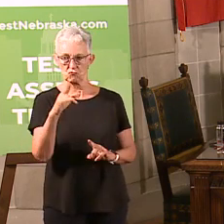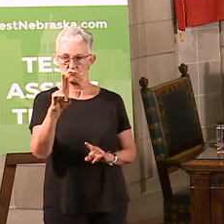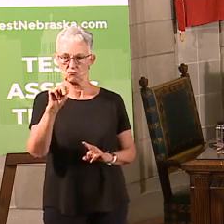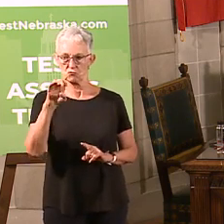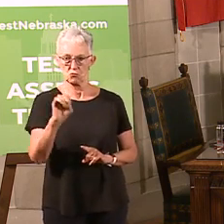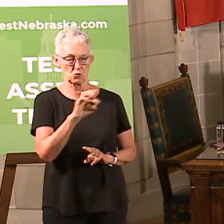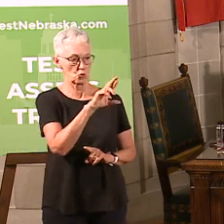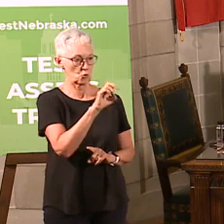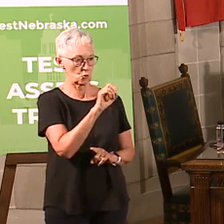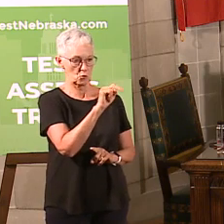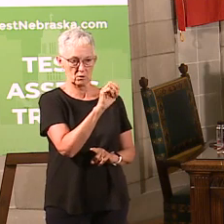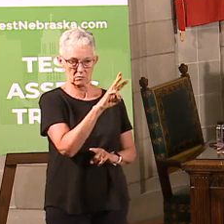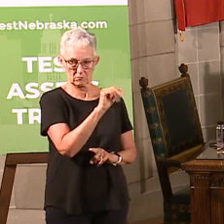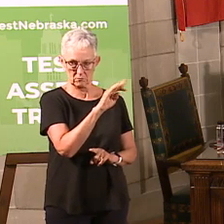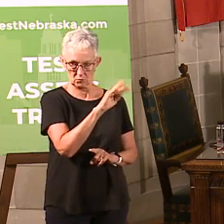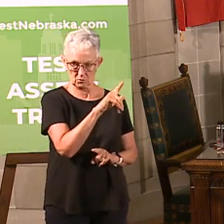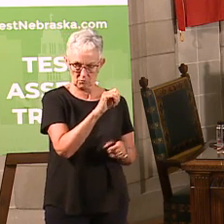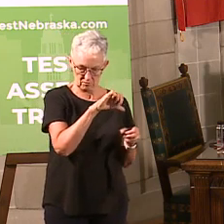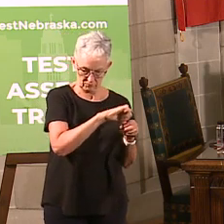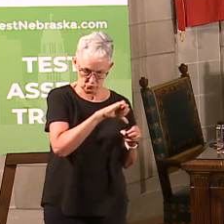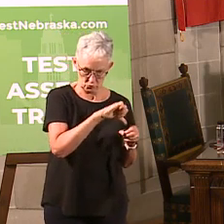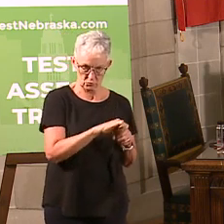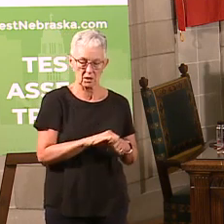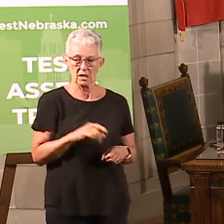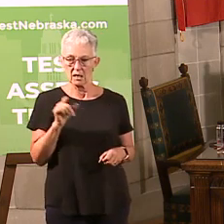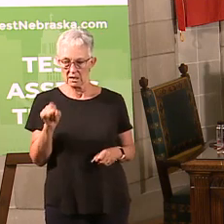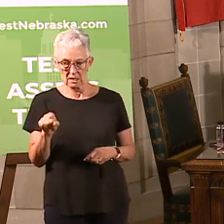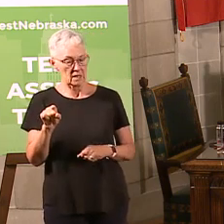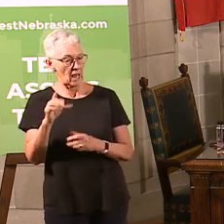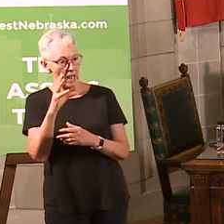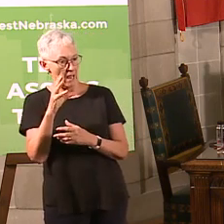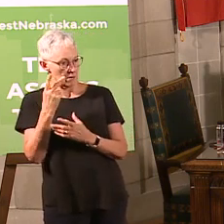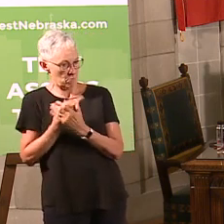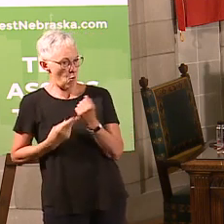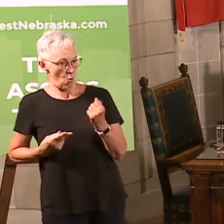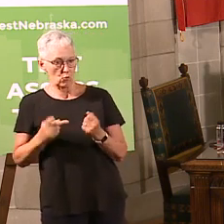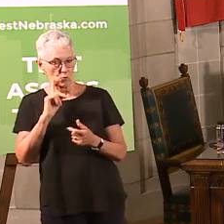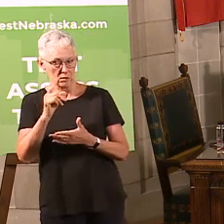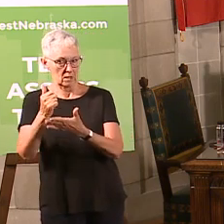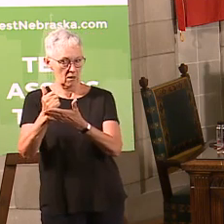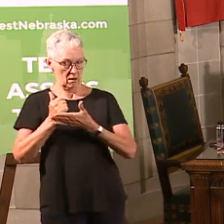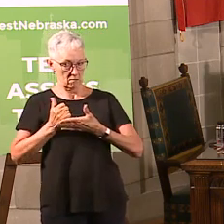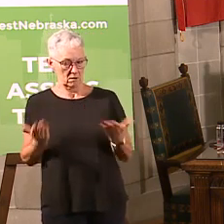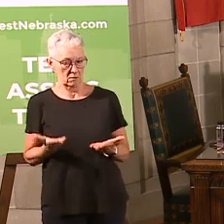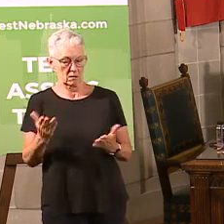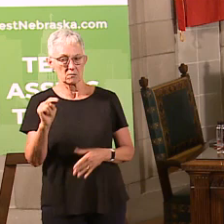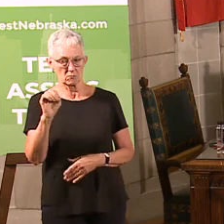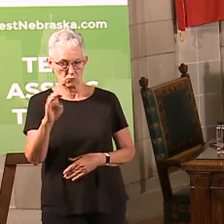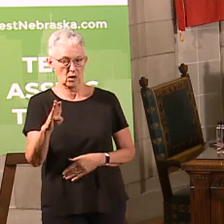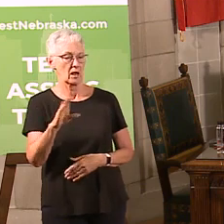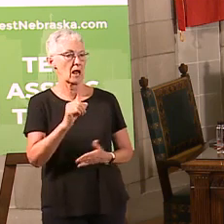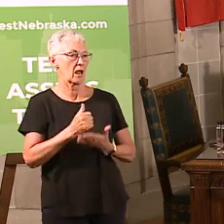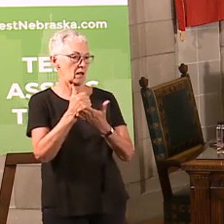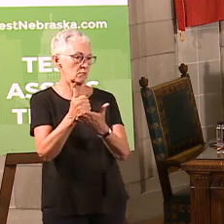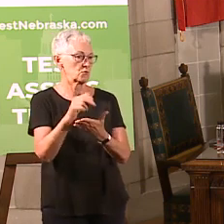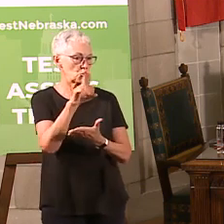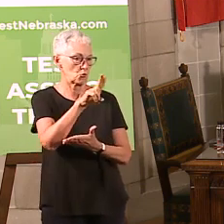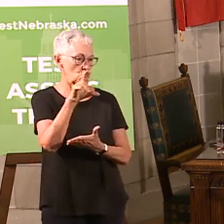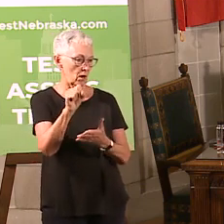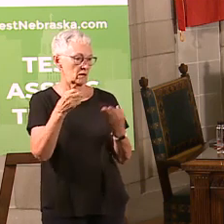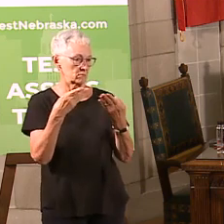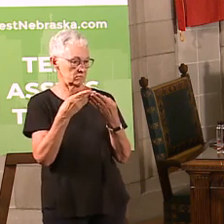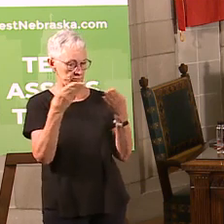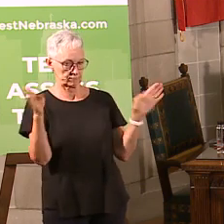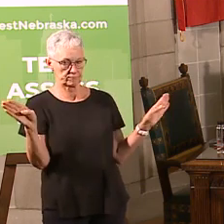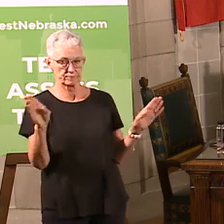like ethanol and biodiesel continue to be viable sources of energy for Nebraska and the U.S. In the last decade, biodiesel demand for soybean